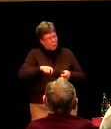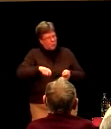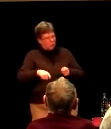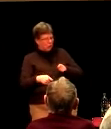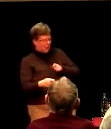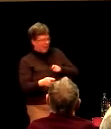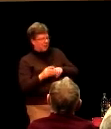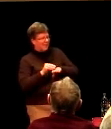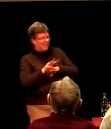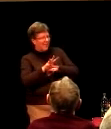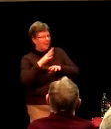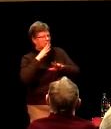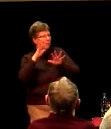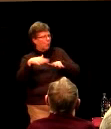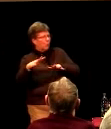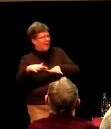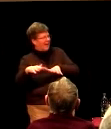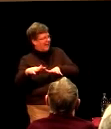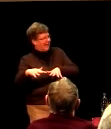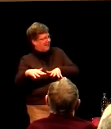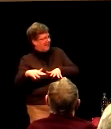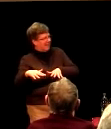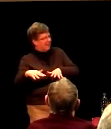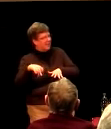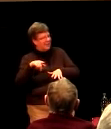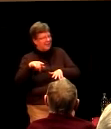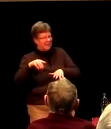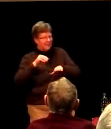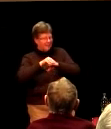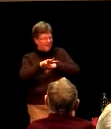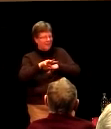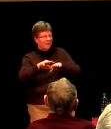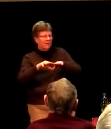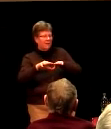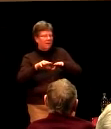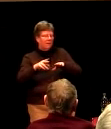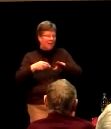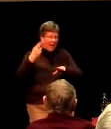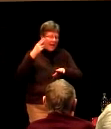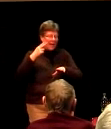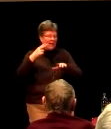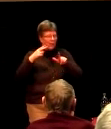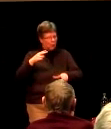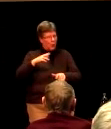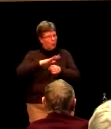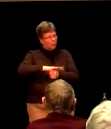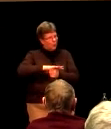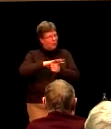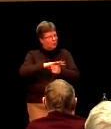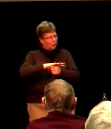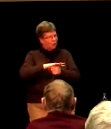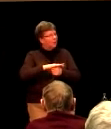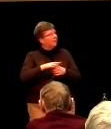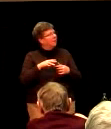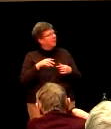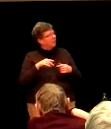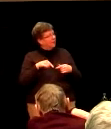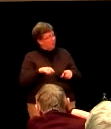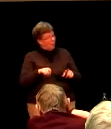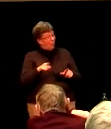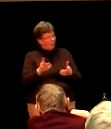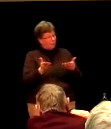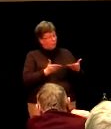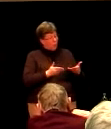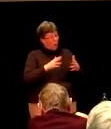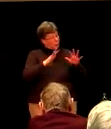rains happened because it was shifting where the low and high pressure systems were. And so while it brought rains